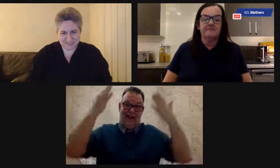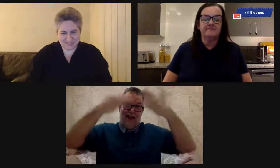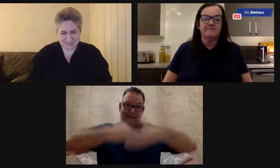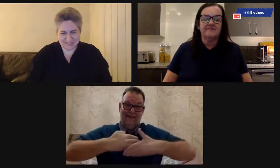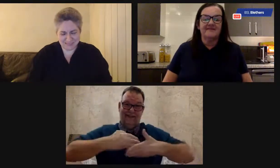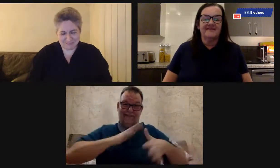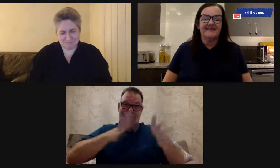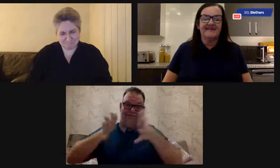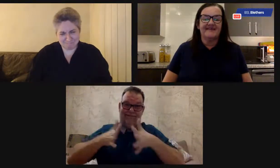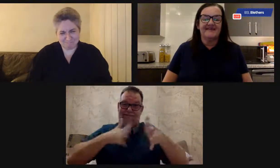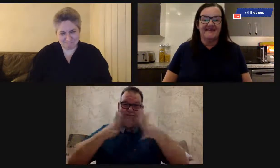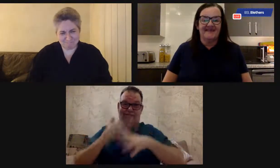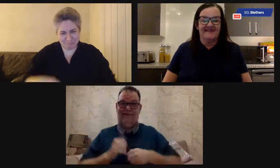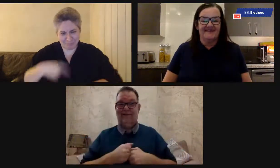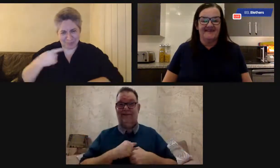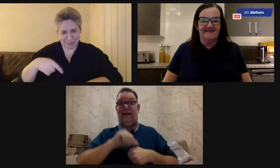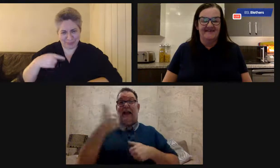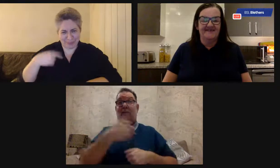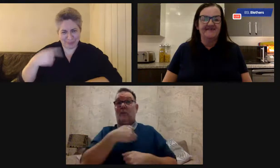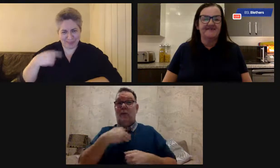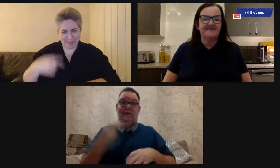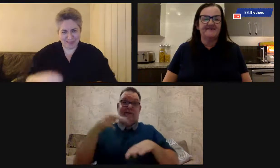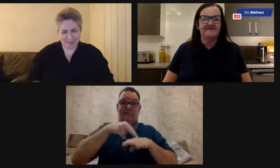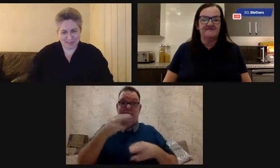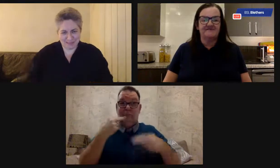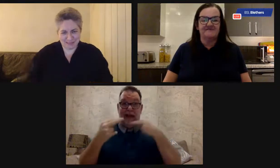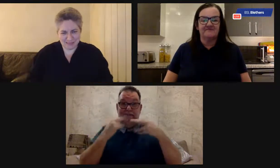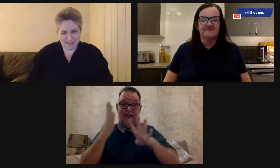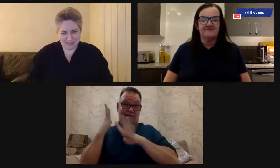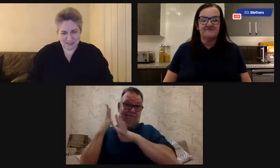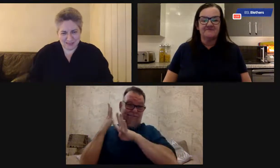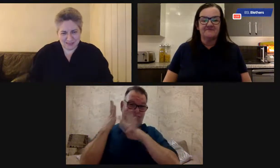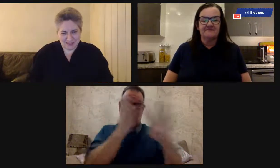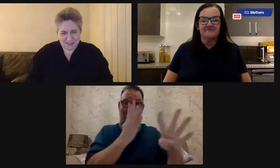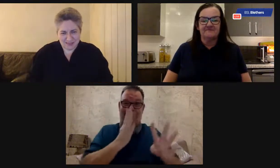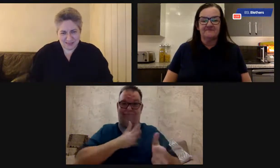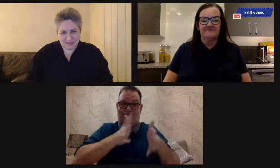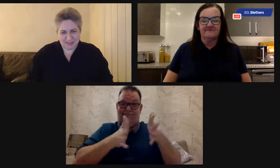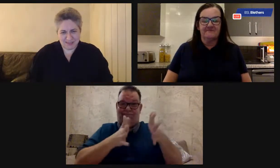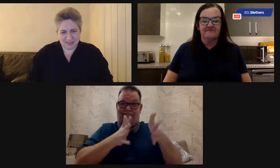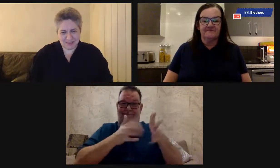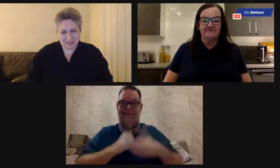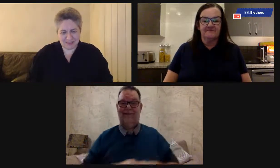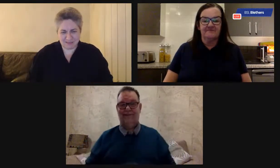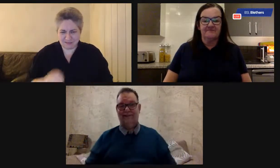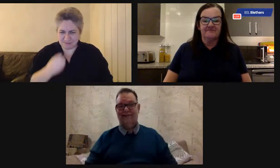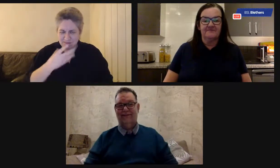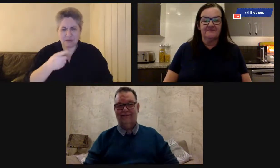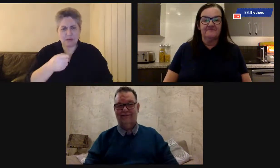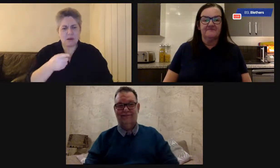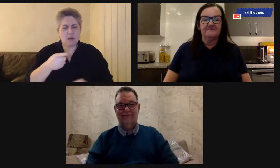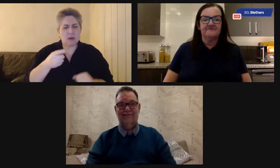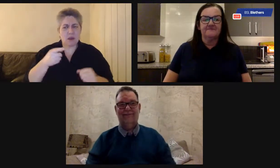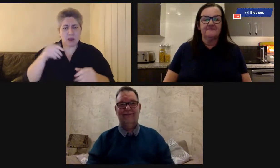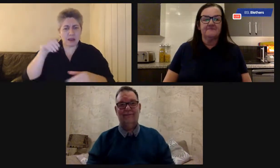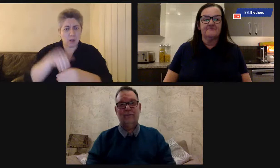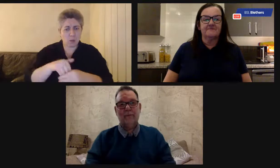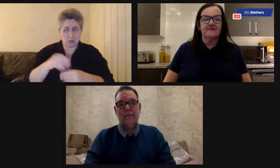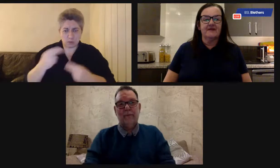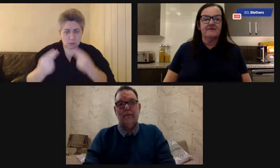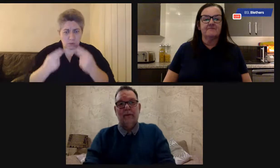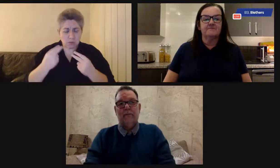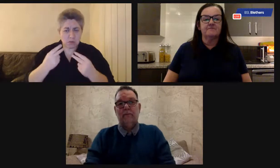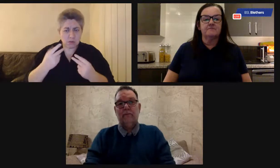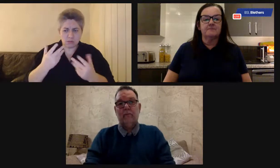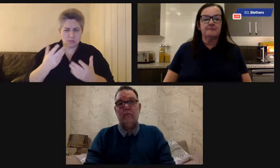our fingers are nearly falling off through the night, just catching up. We're up in the morning, you'll see the queue and everybody signing, and